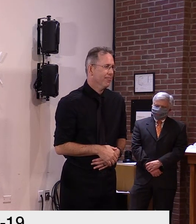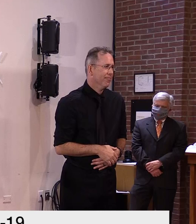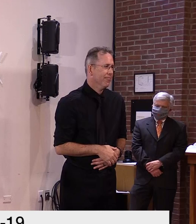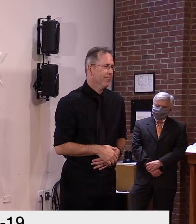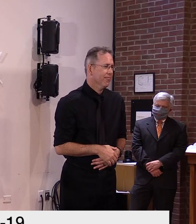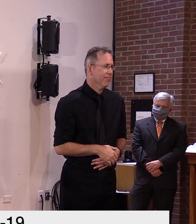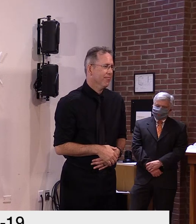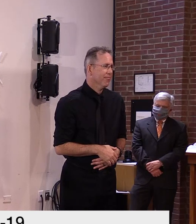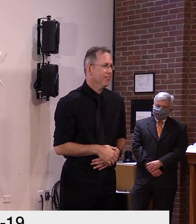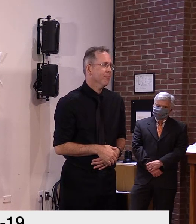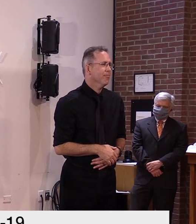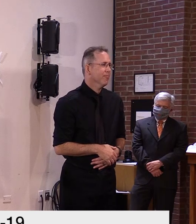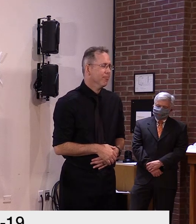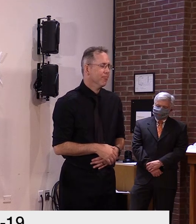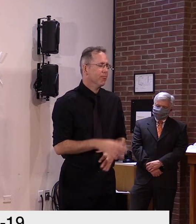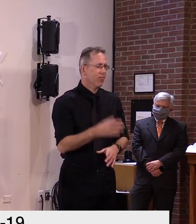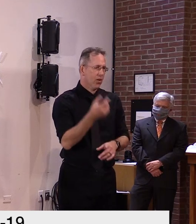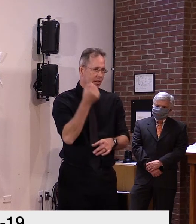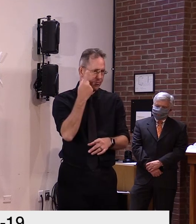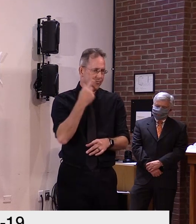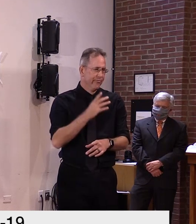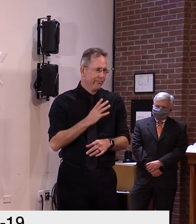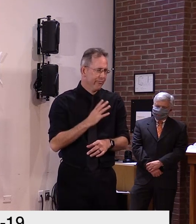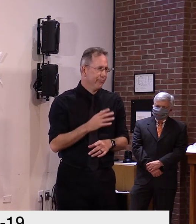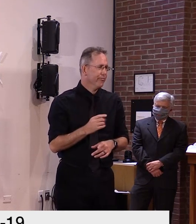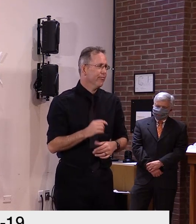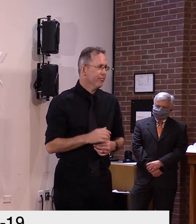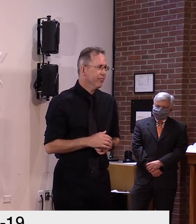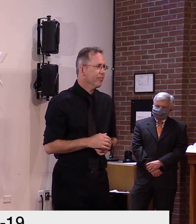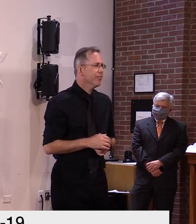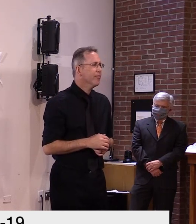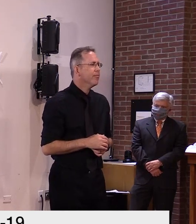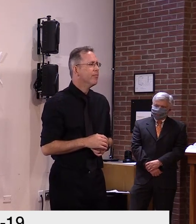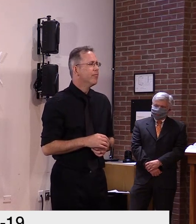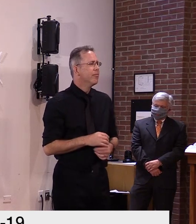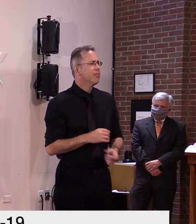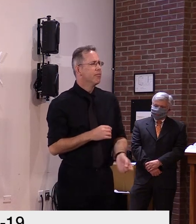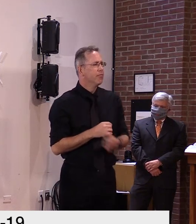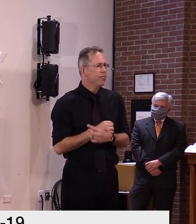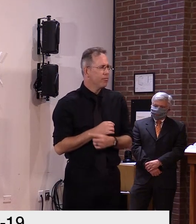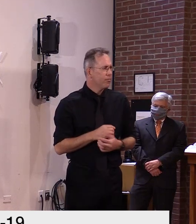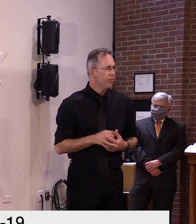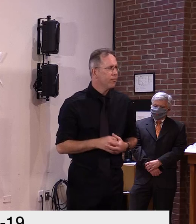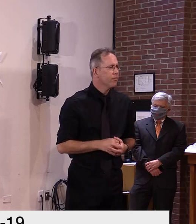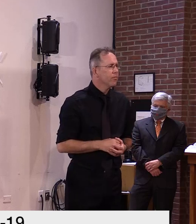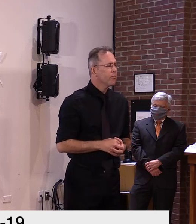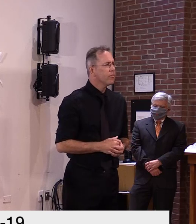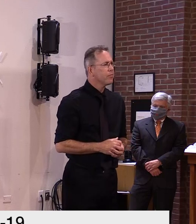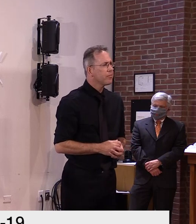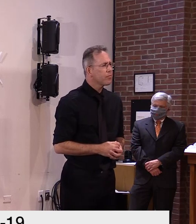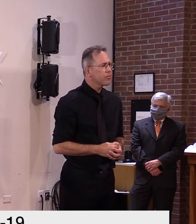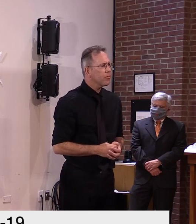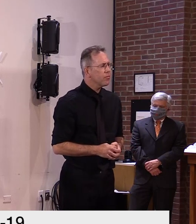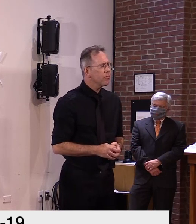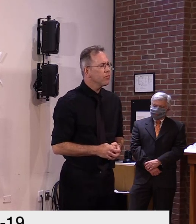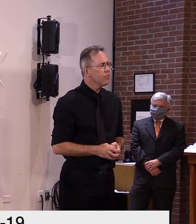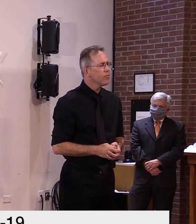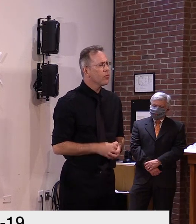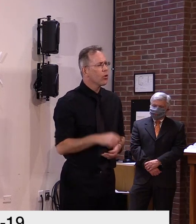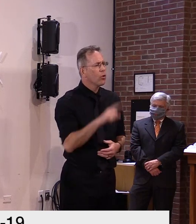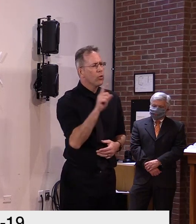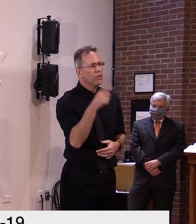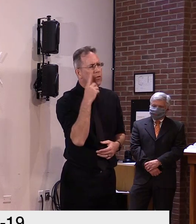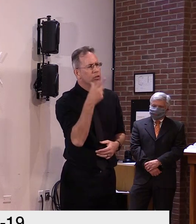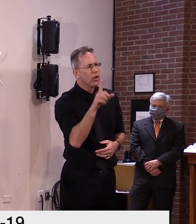Okay, and if I may, for Commissioner Levine, I'm curious a little bit about the outbreak within the